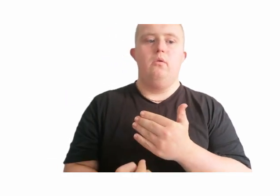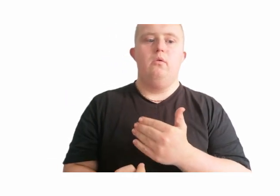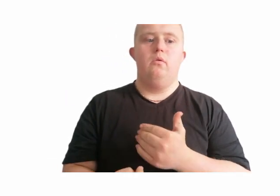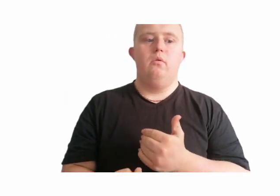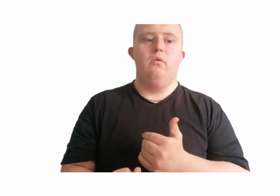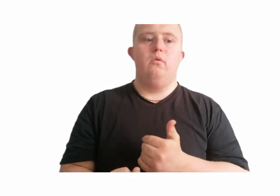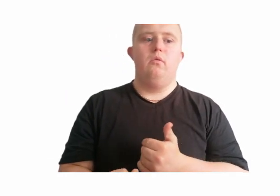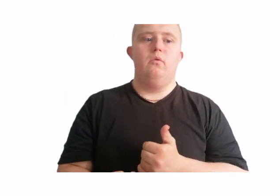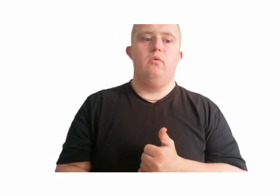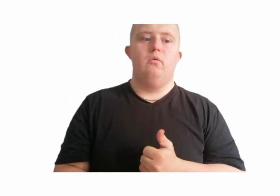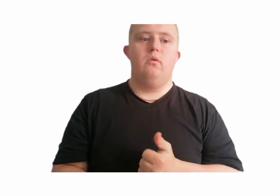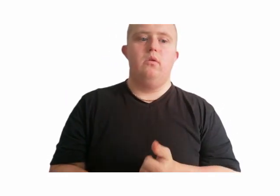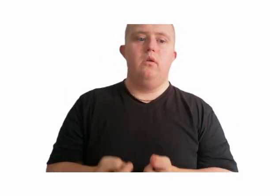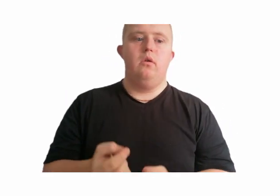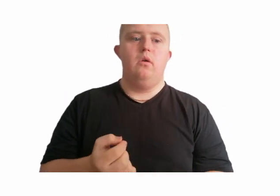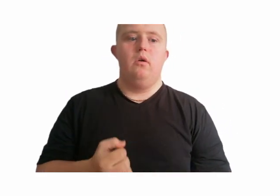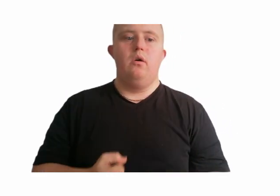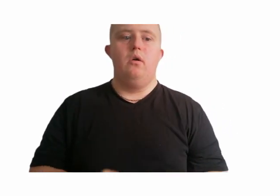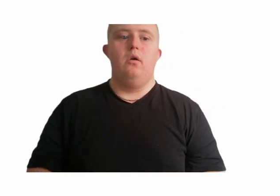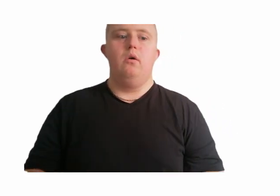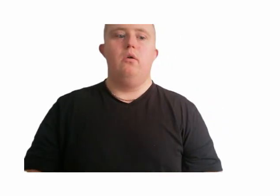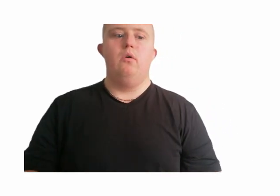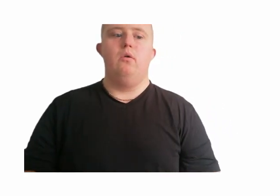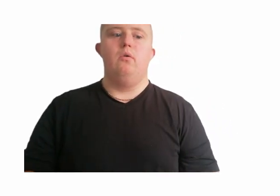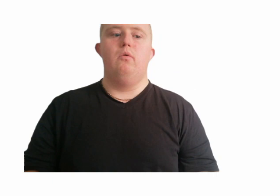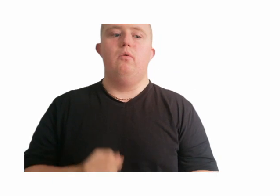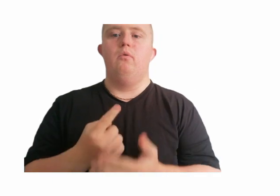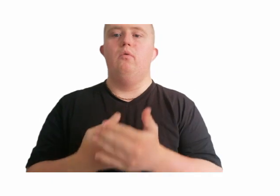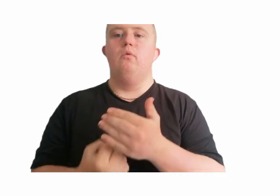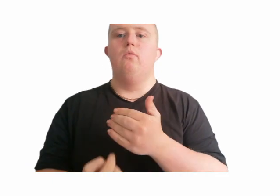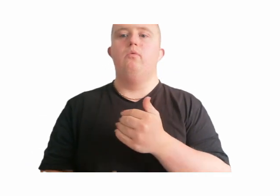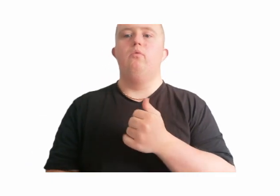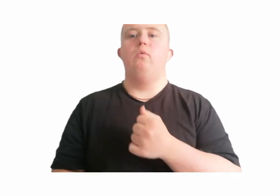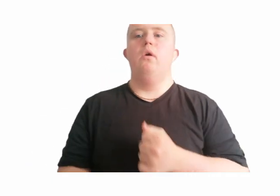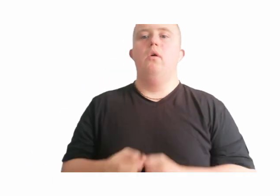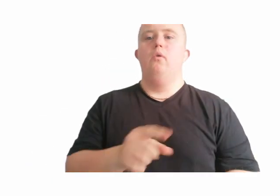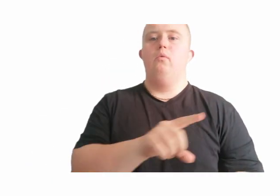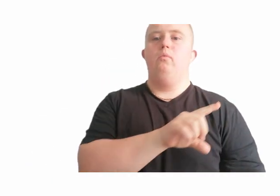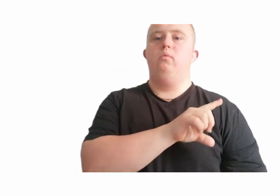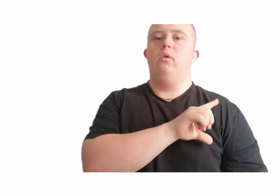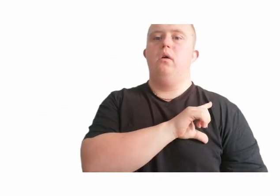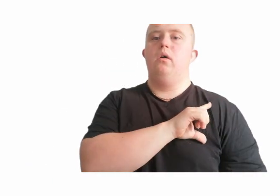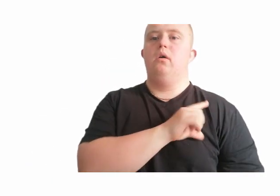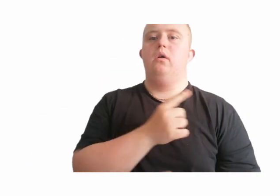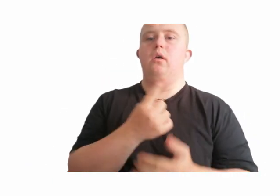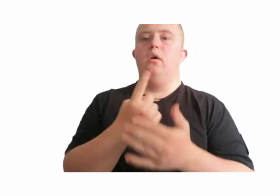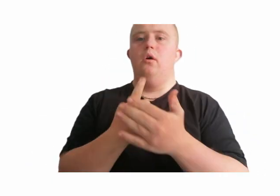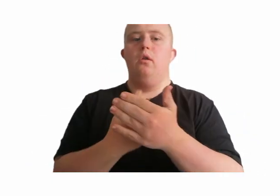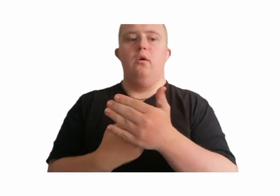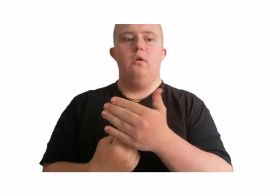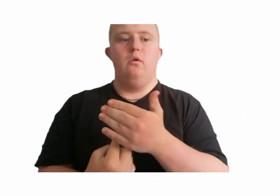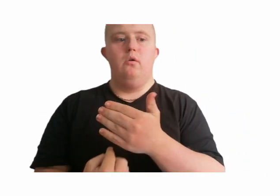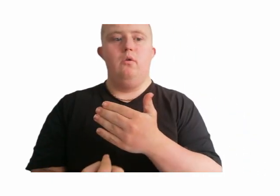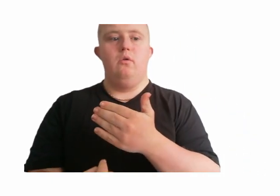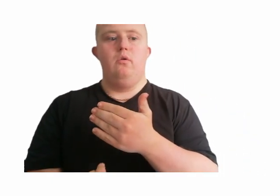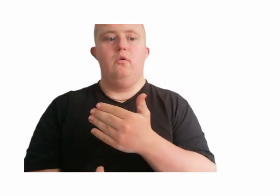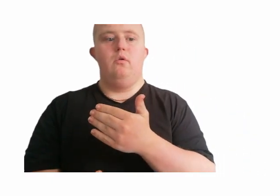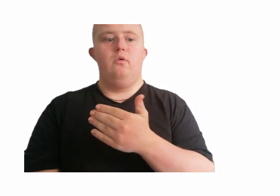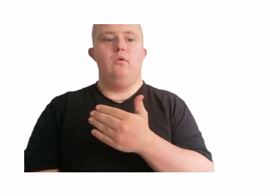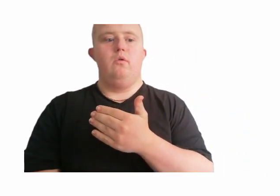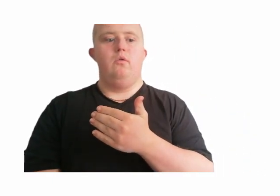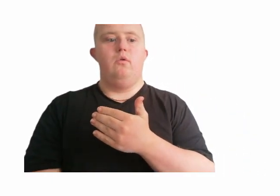Lord, Lord, why, Lord